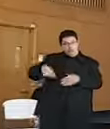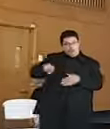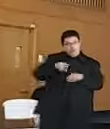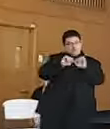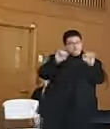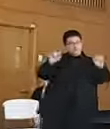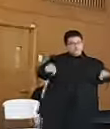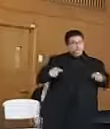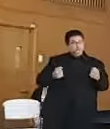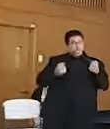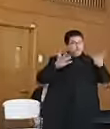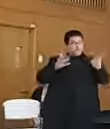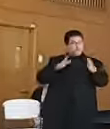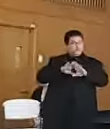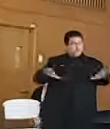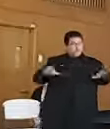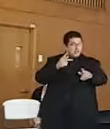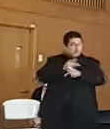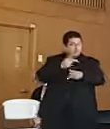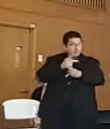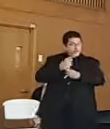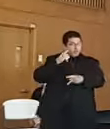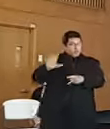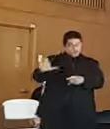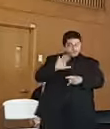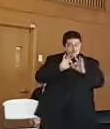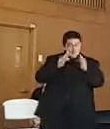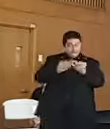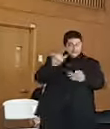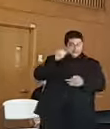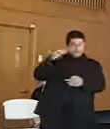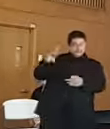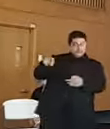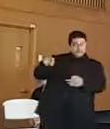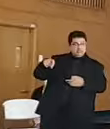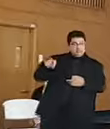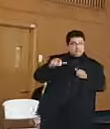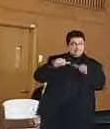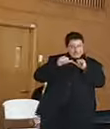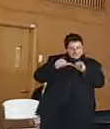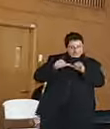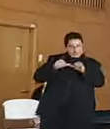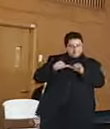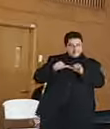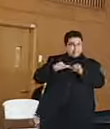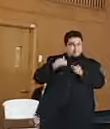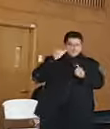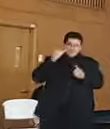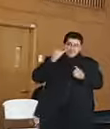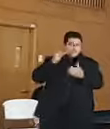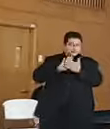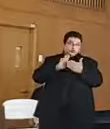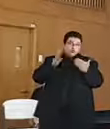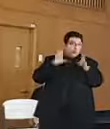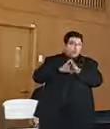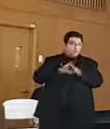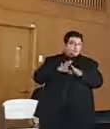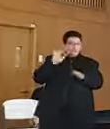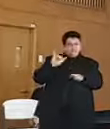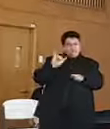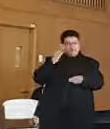to provide child care for their families as needed, even if the school is closed for an extended period of time. That's why we're